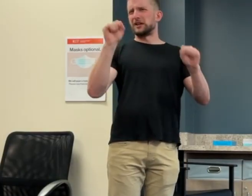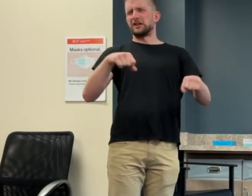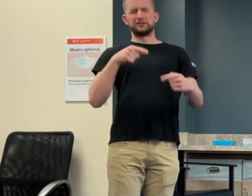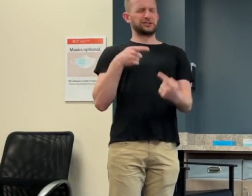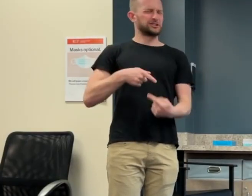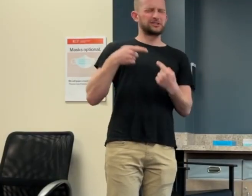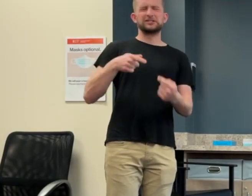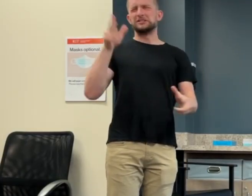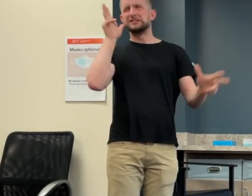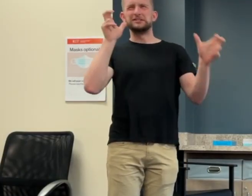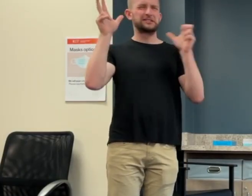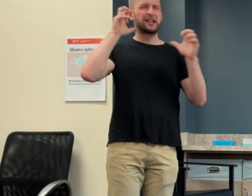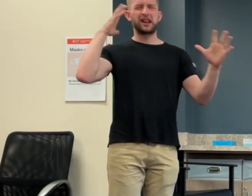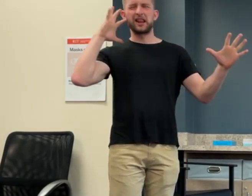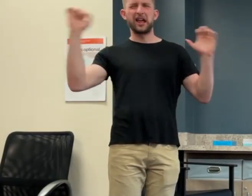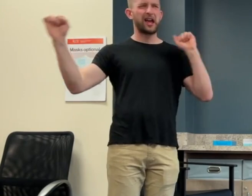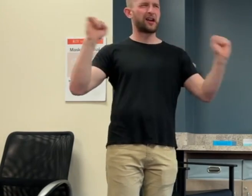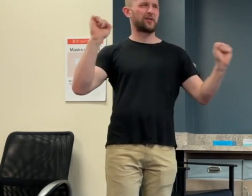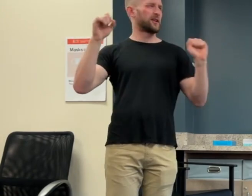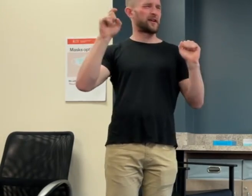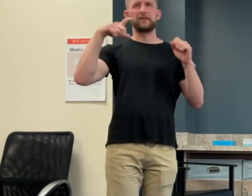There's a lot of processing involved.